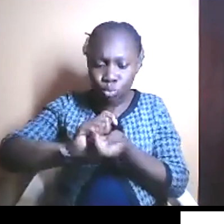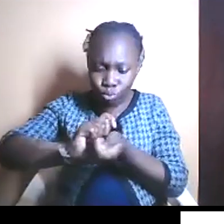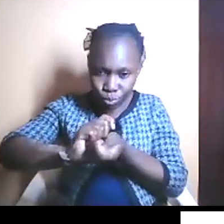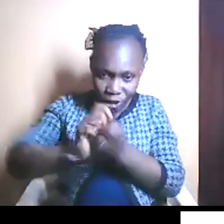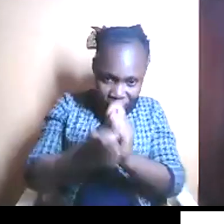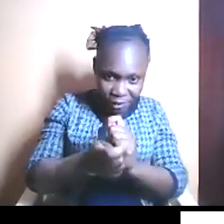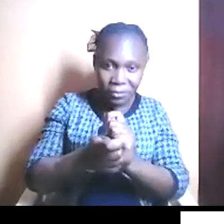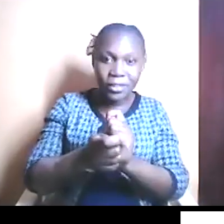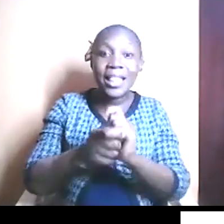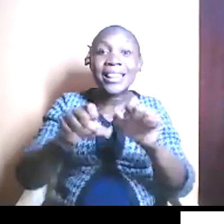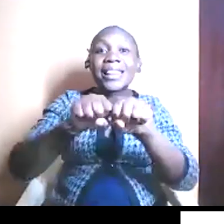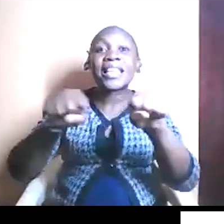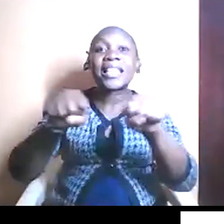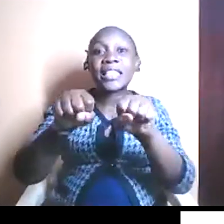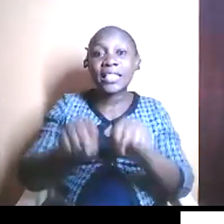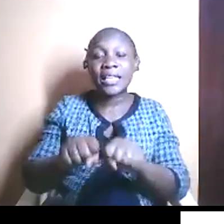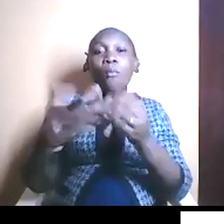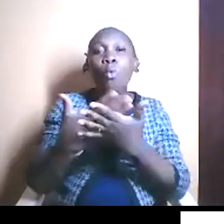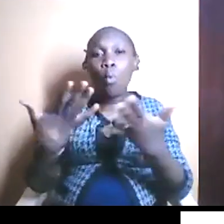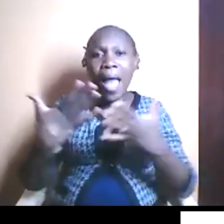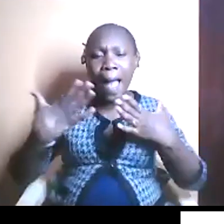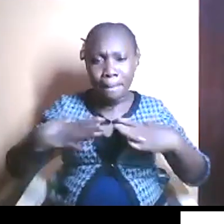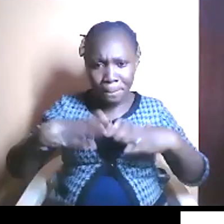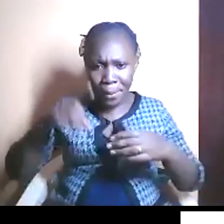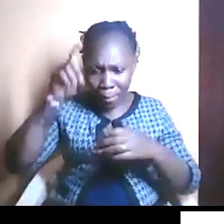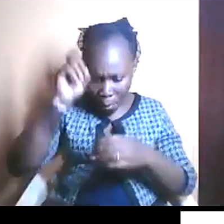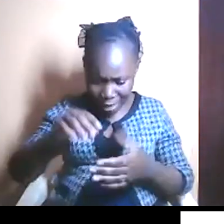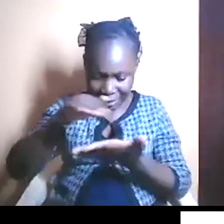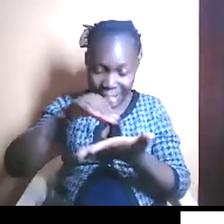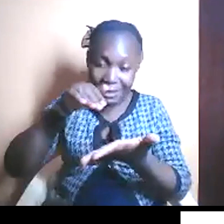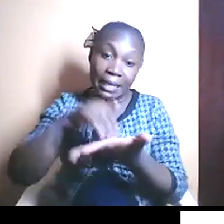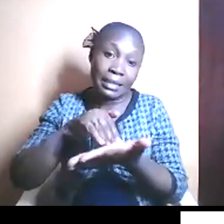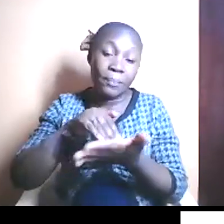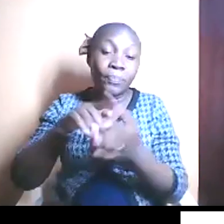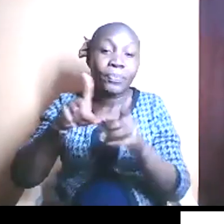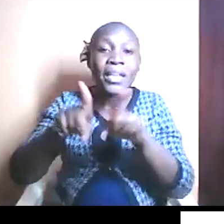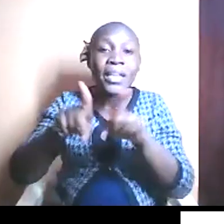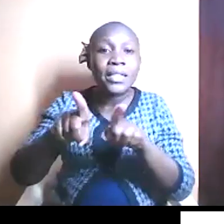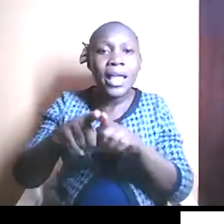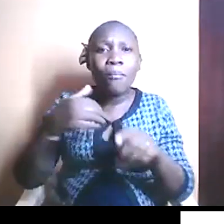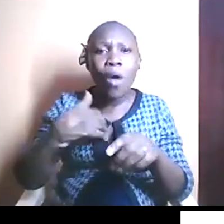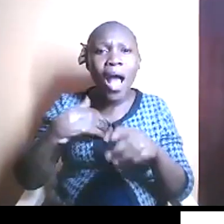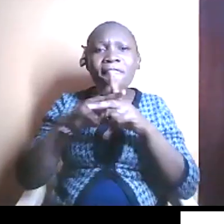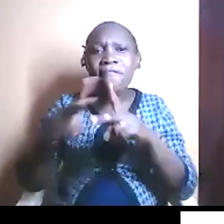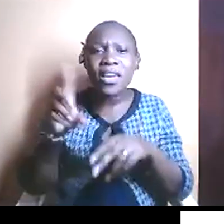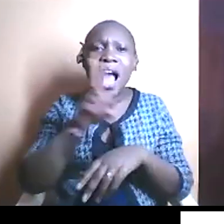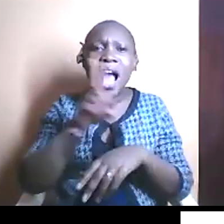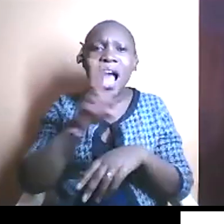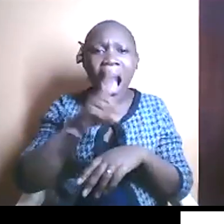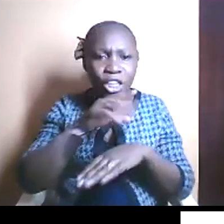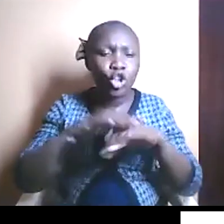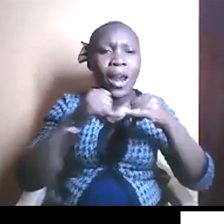the human being at the center. We also now have a very toxic online environment whereby